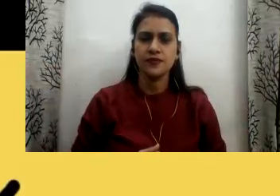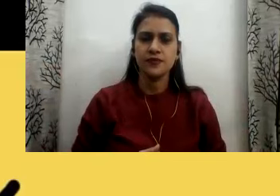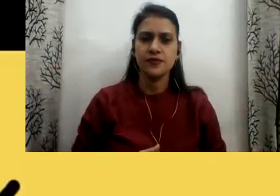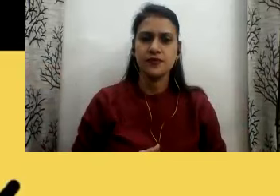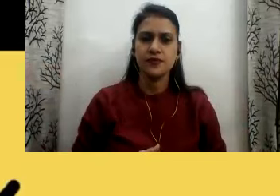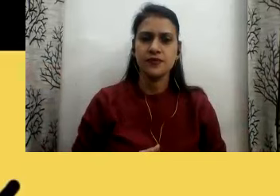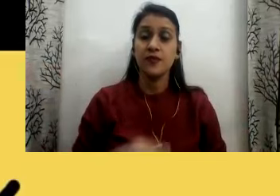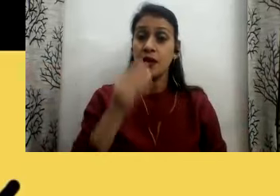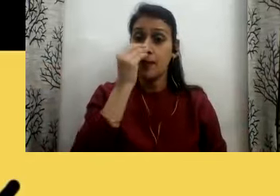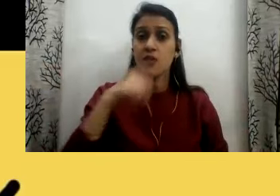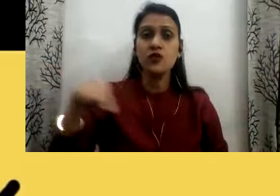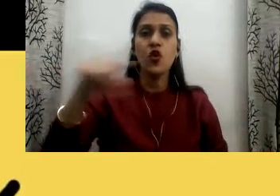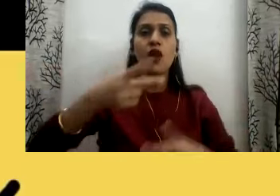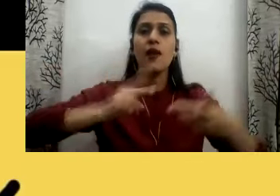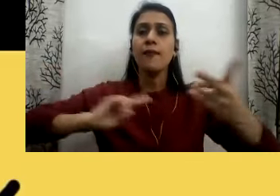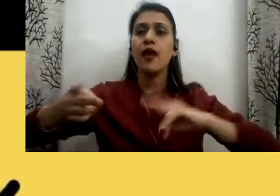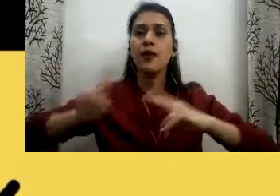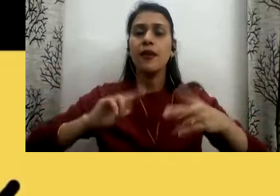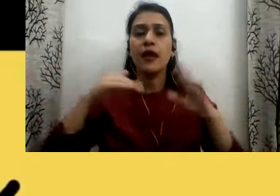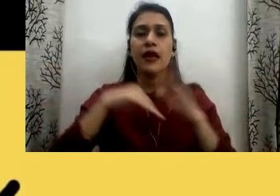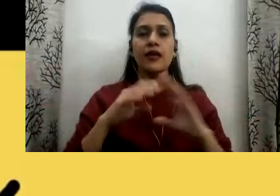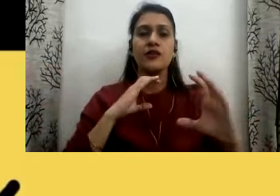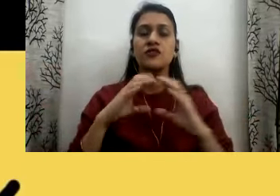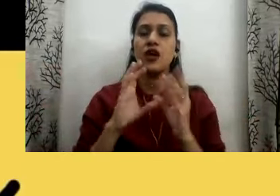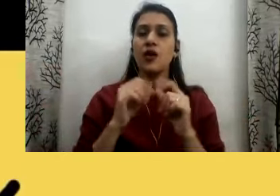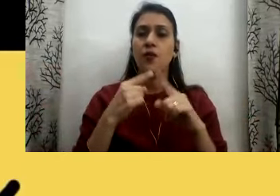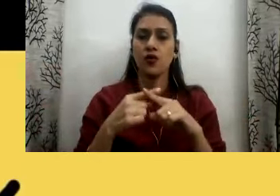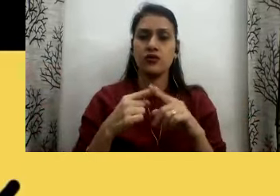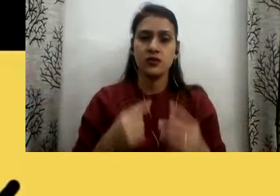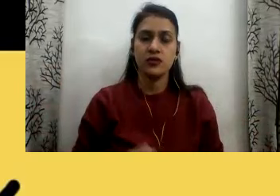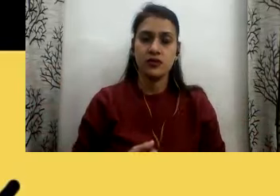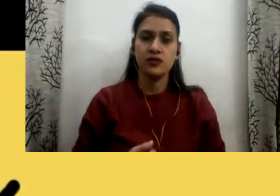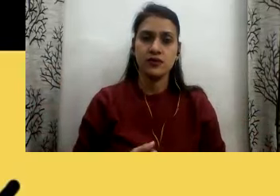Do we have any answers in the chat box?